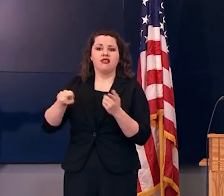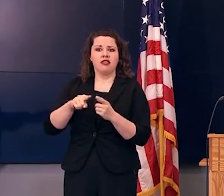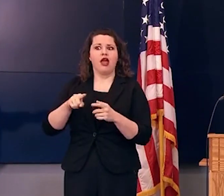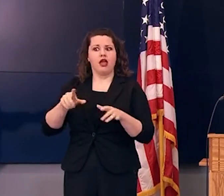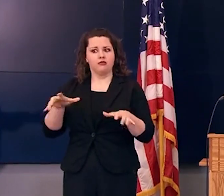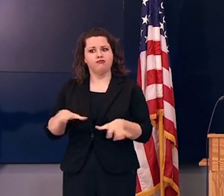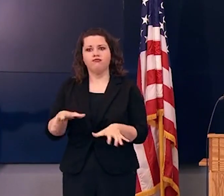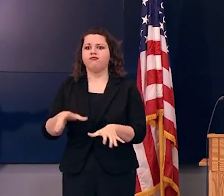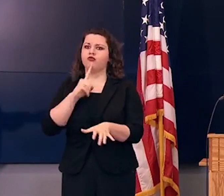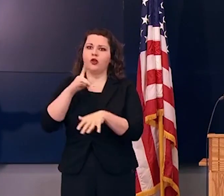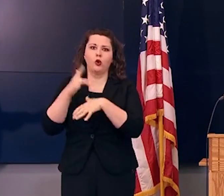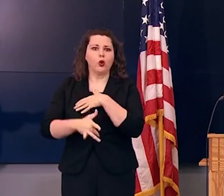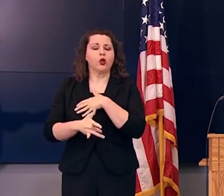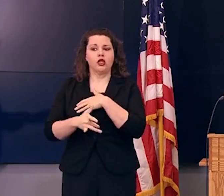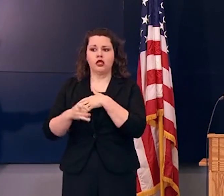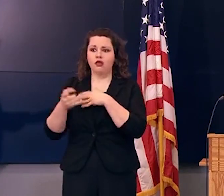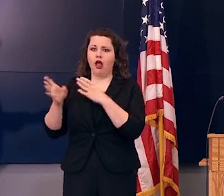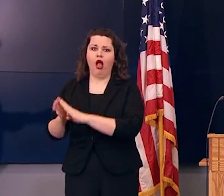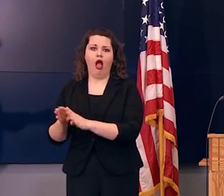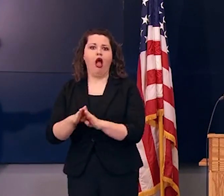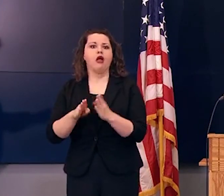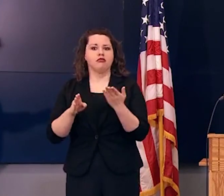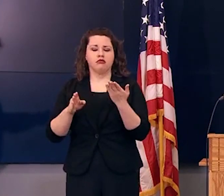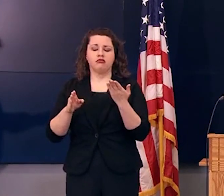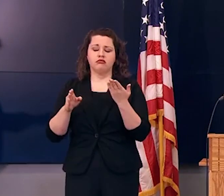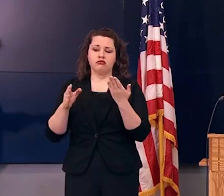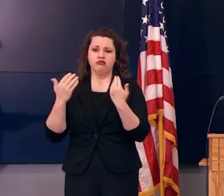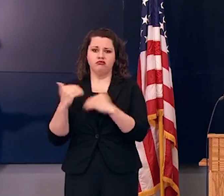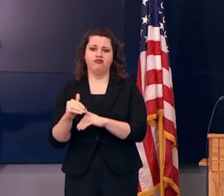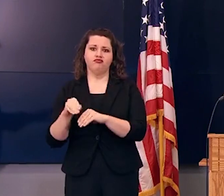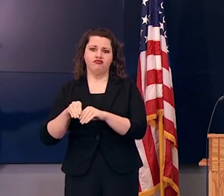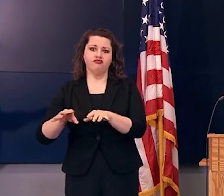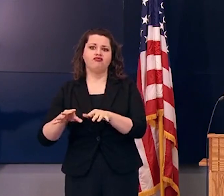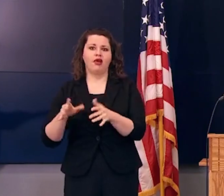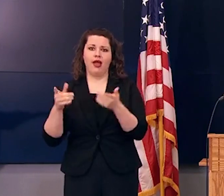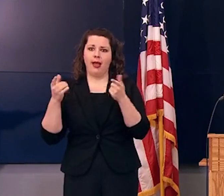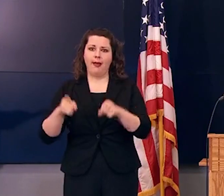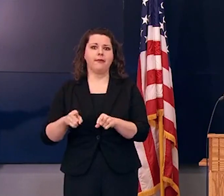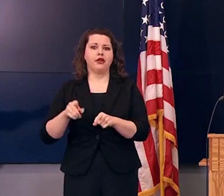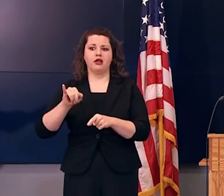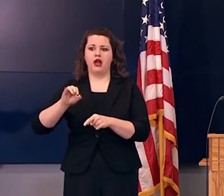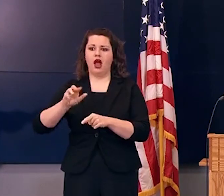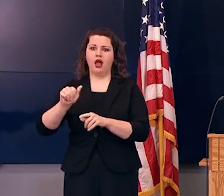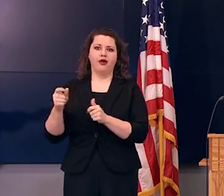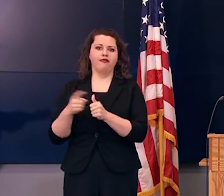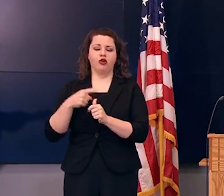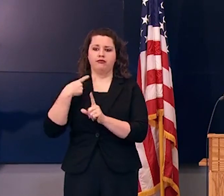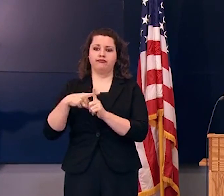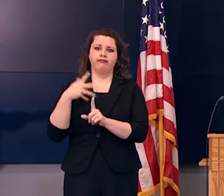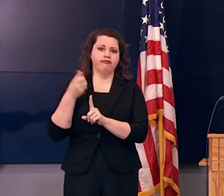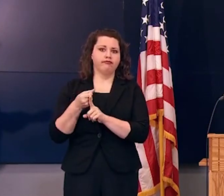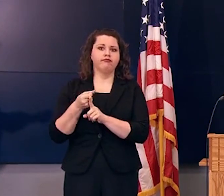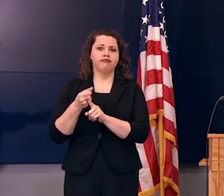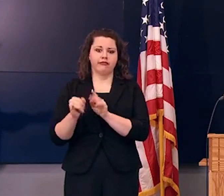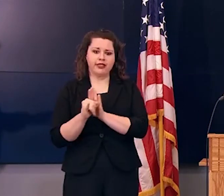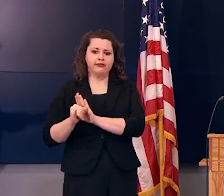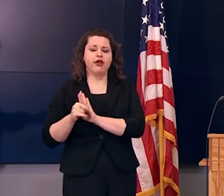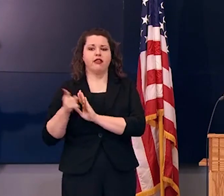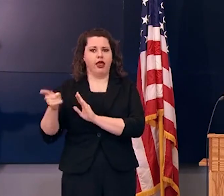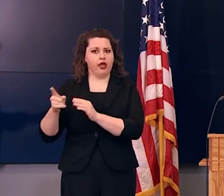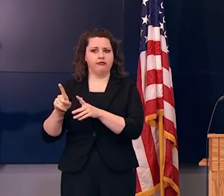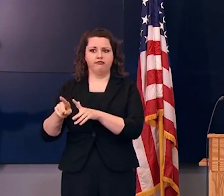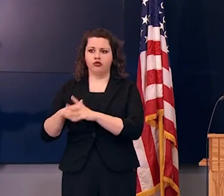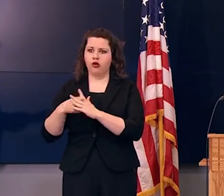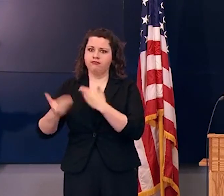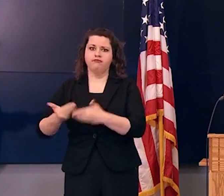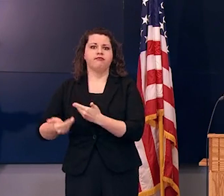proactive early on by implementing significant mitigation measures as soon as Iowa's first COVID-19 cases were identified,